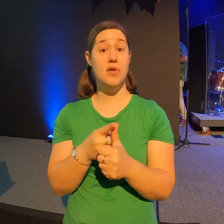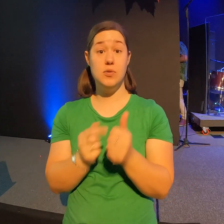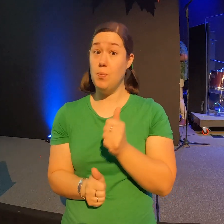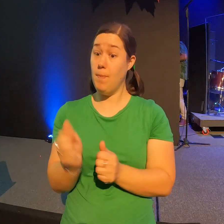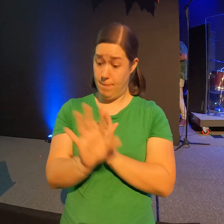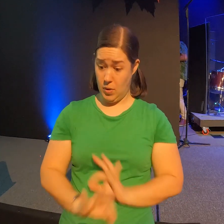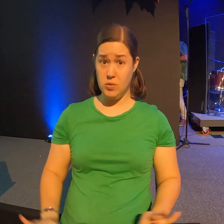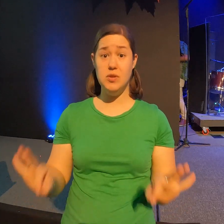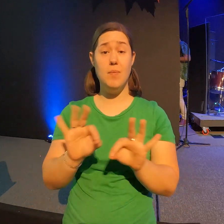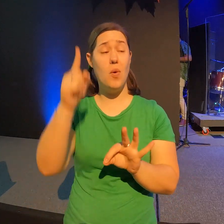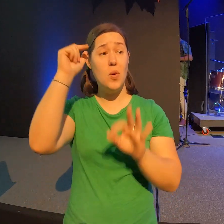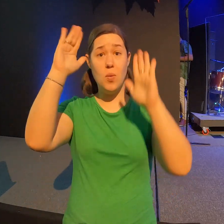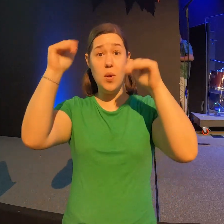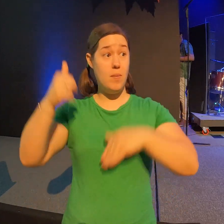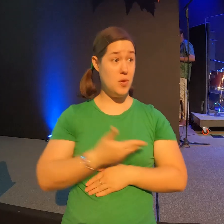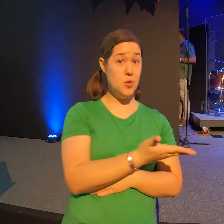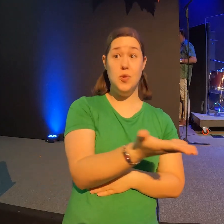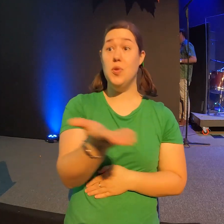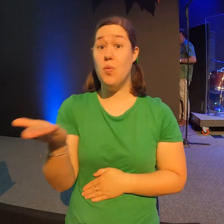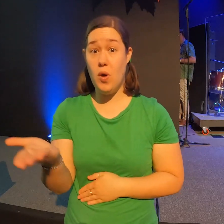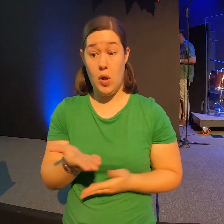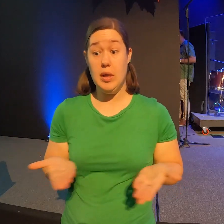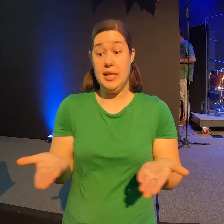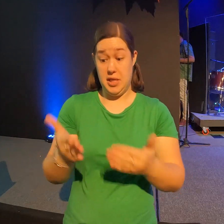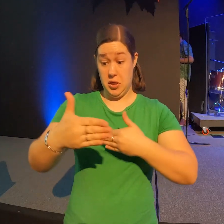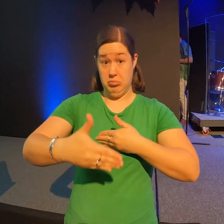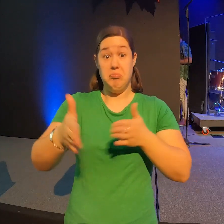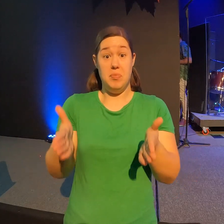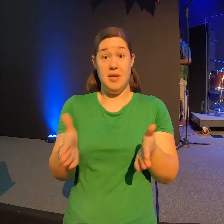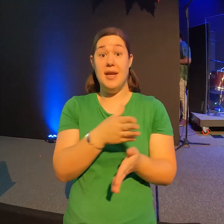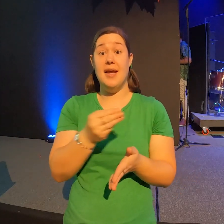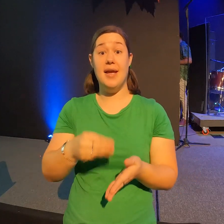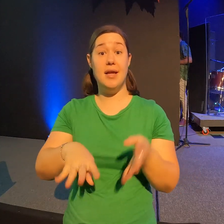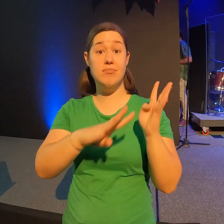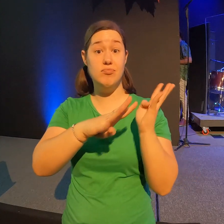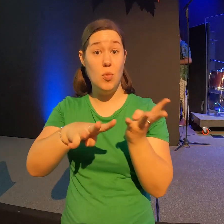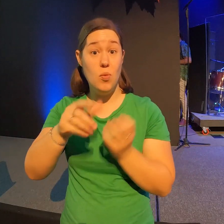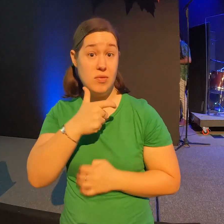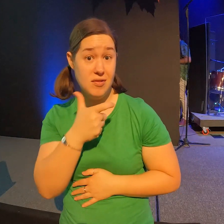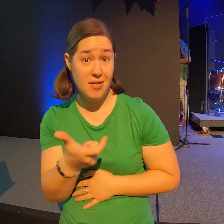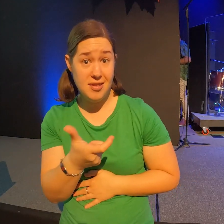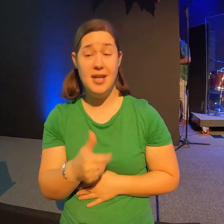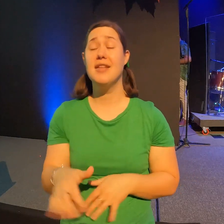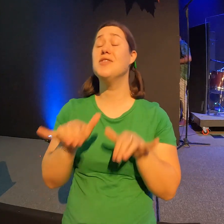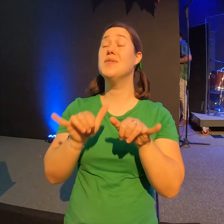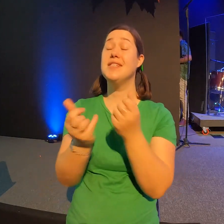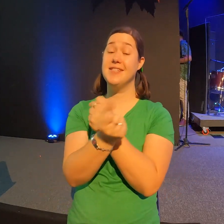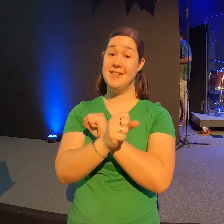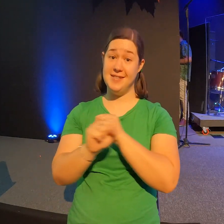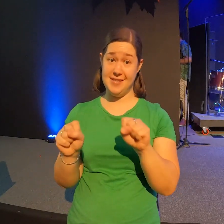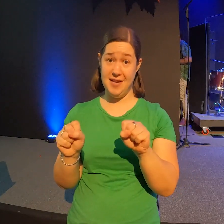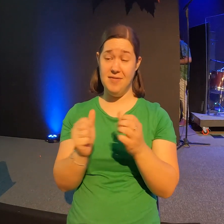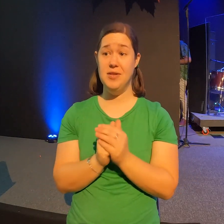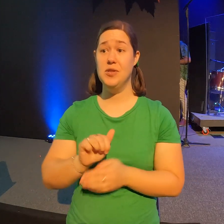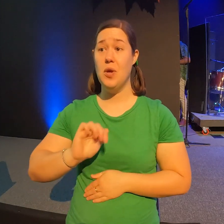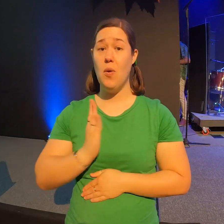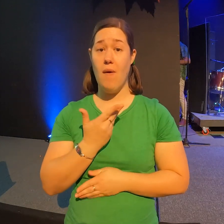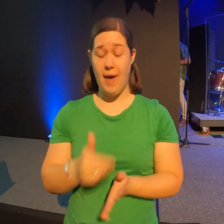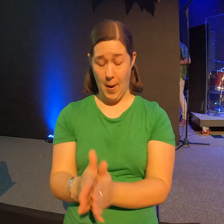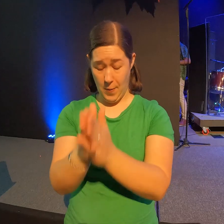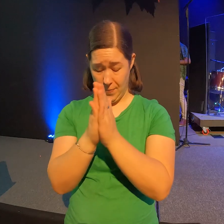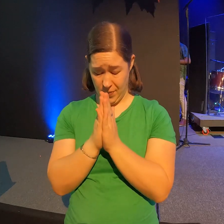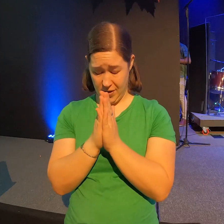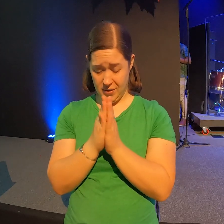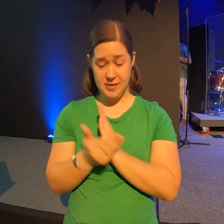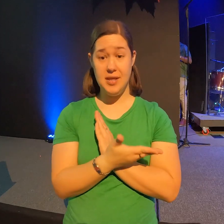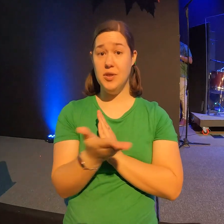hope that you all stay safe. Those who are here and those who are joining with us, our prayers are that you are able to be okay. And then as the storm